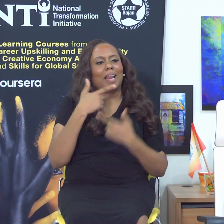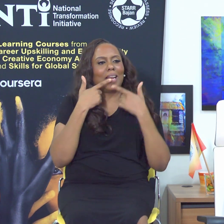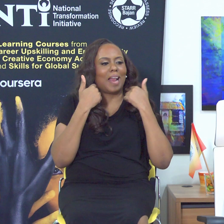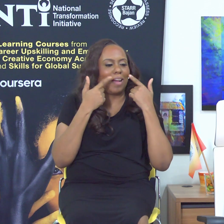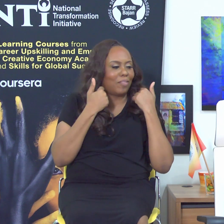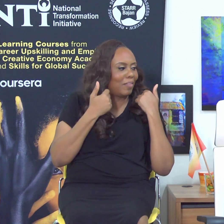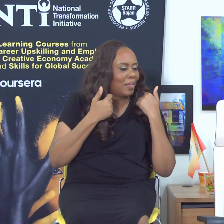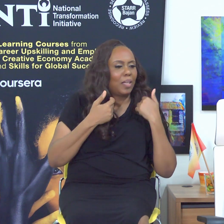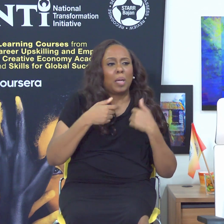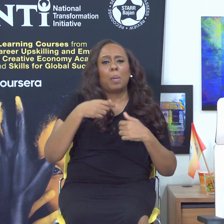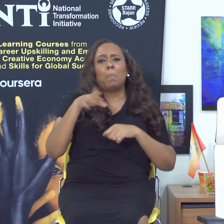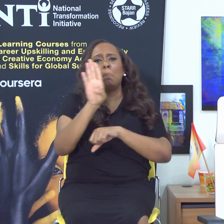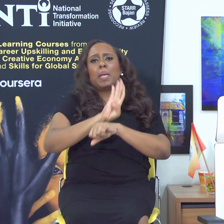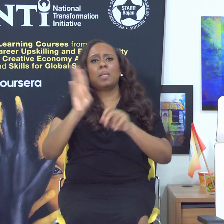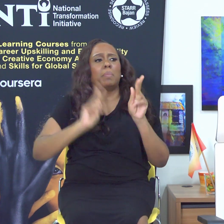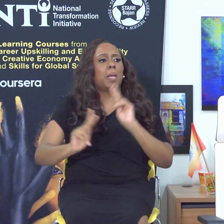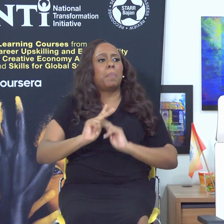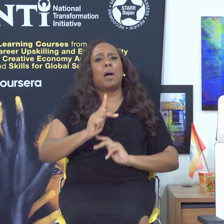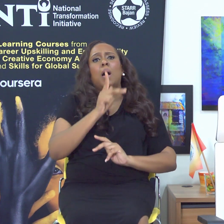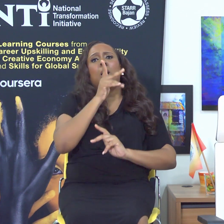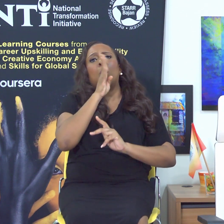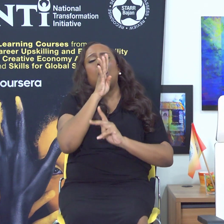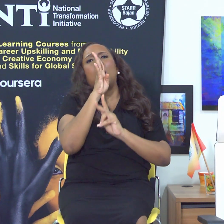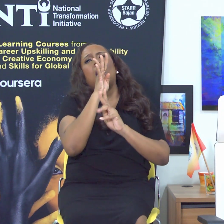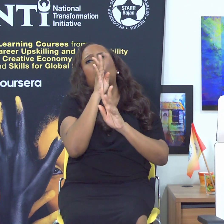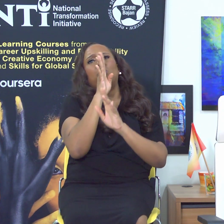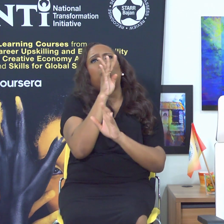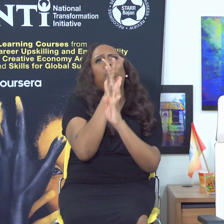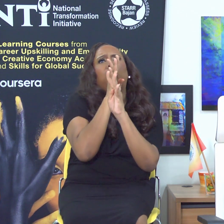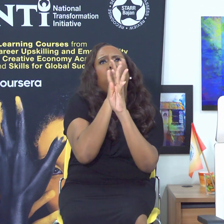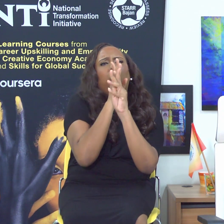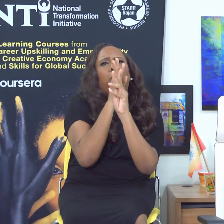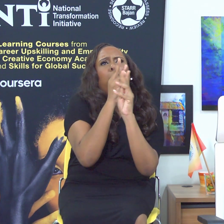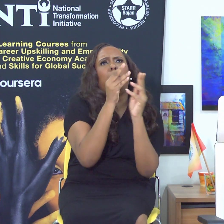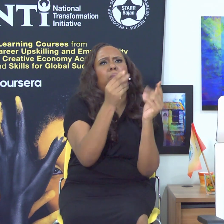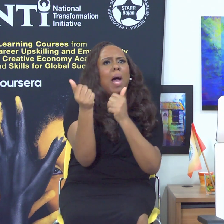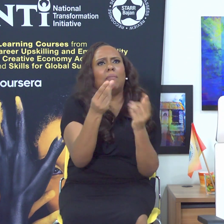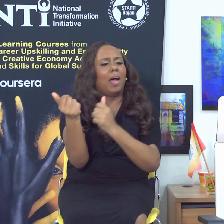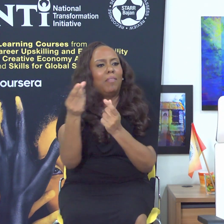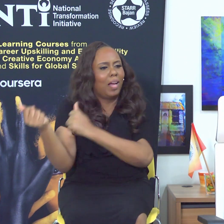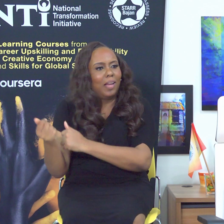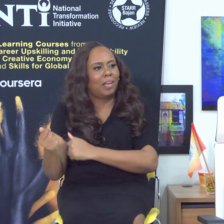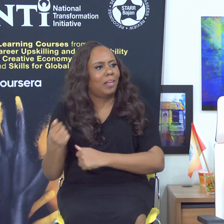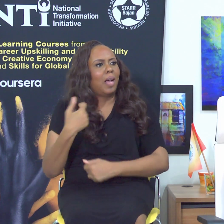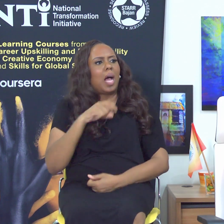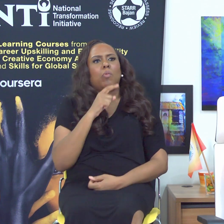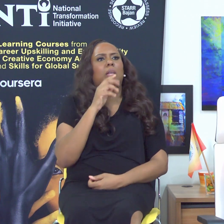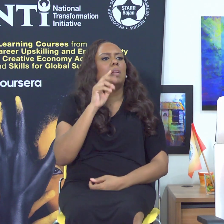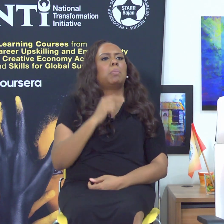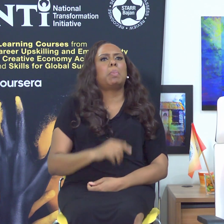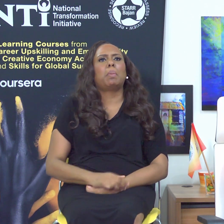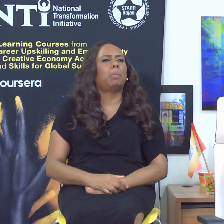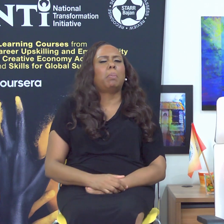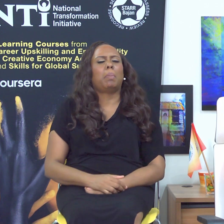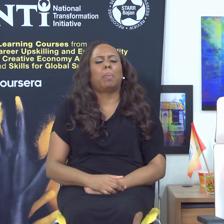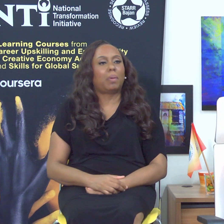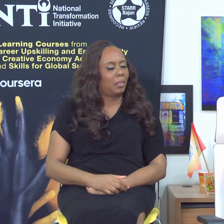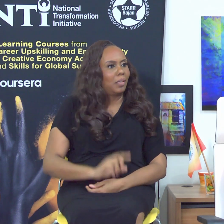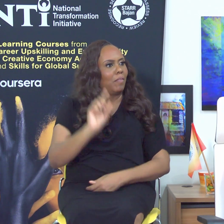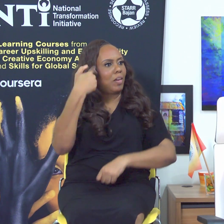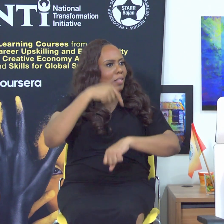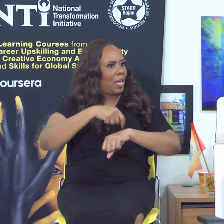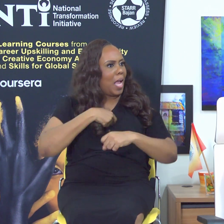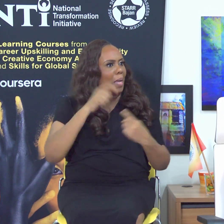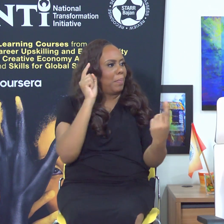Bajans speak so quickly and do not open their mouths. And I was thinking, when I first met you,